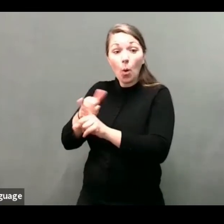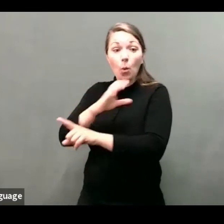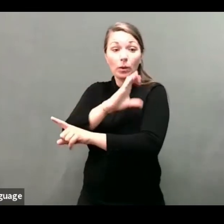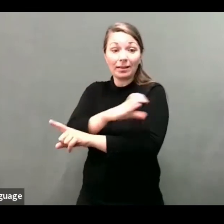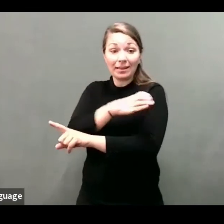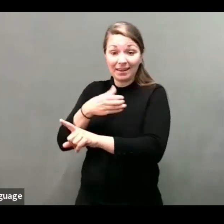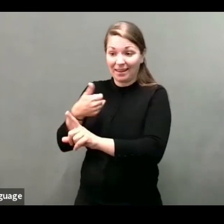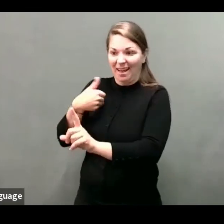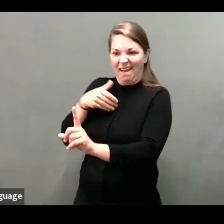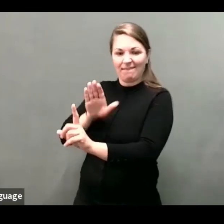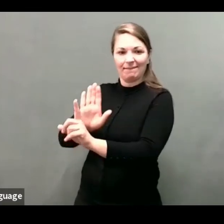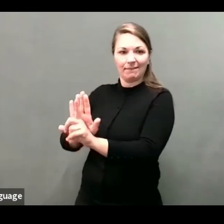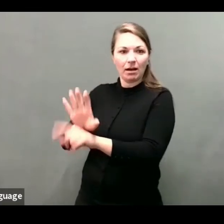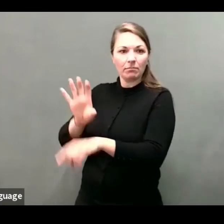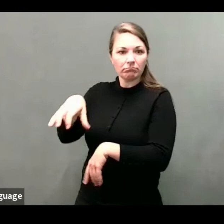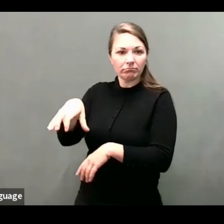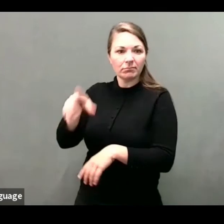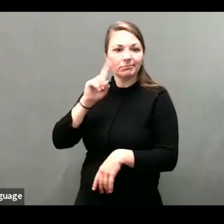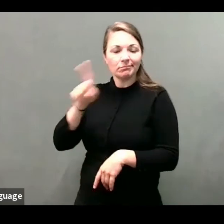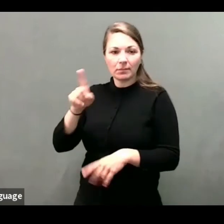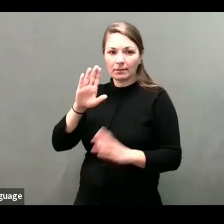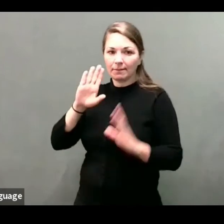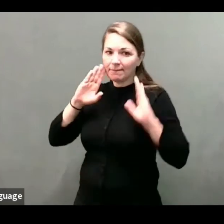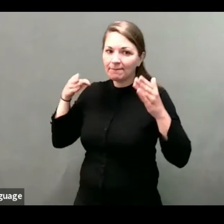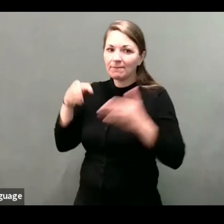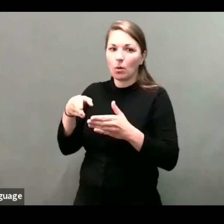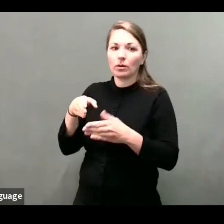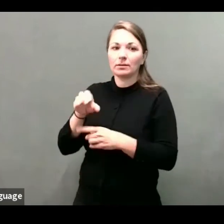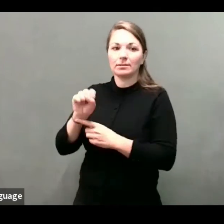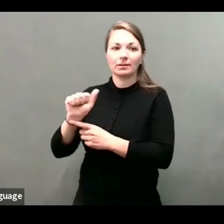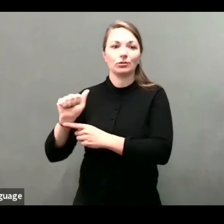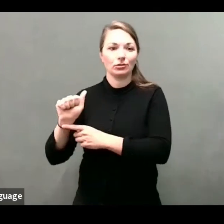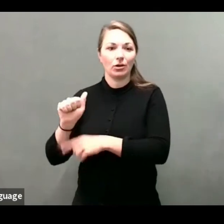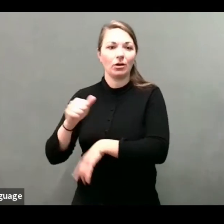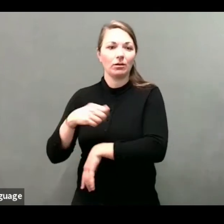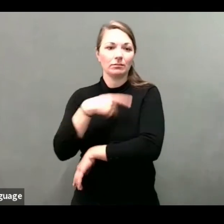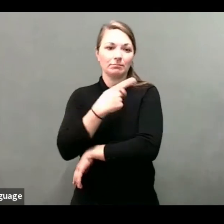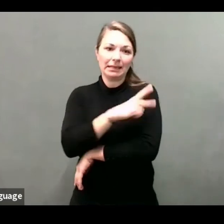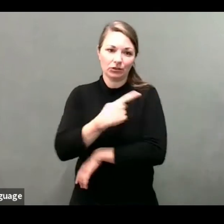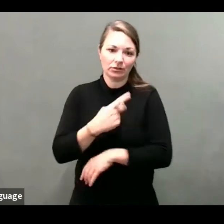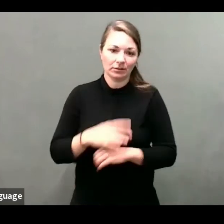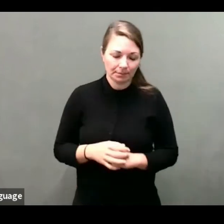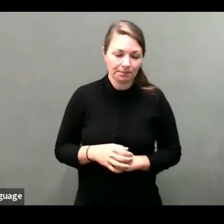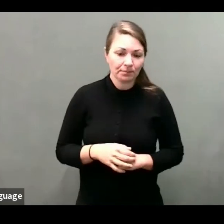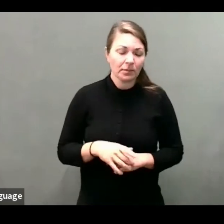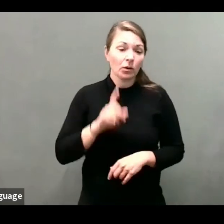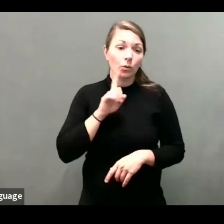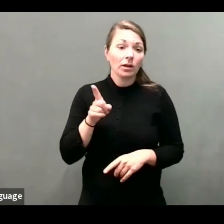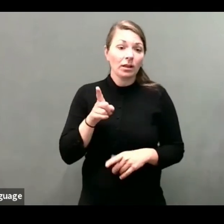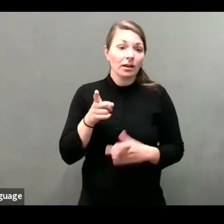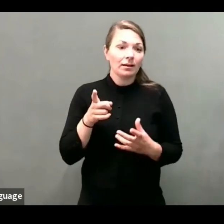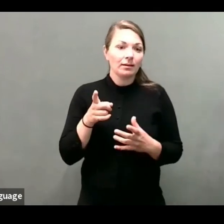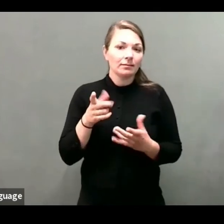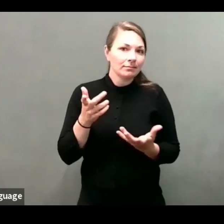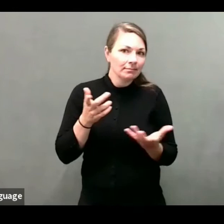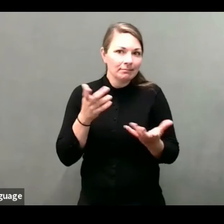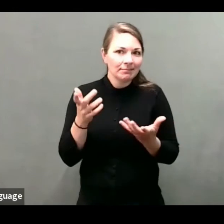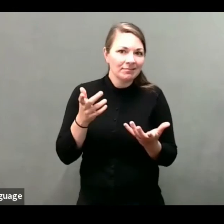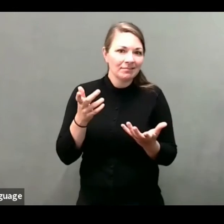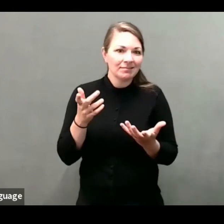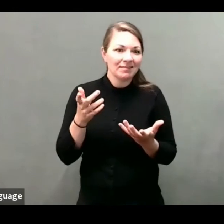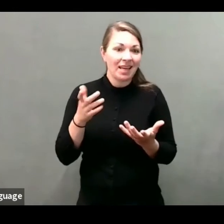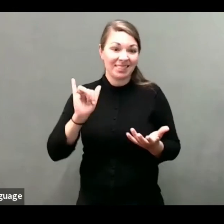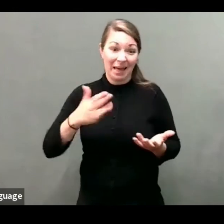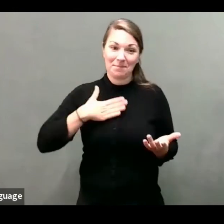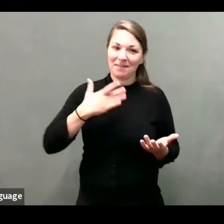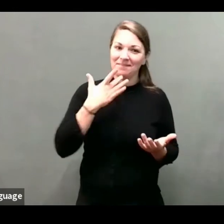assault patients. And so even though it is less common in the state, it's my